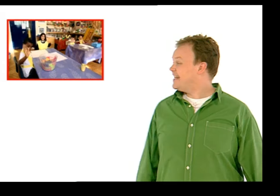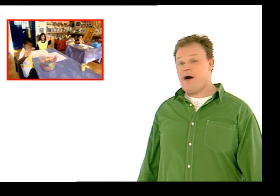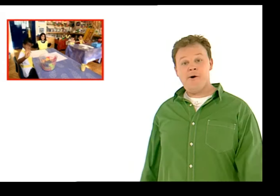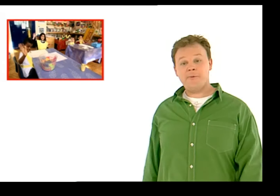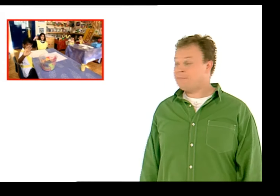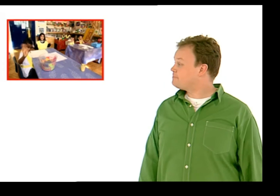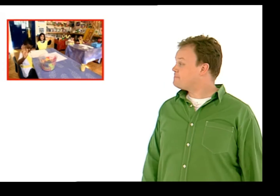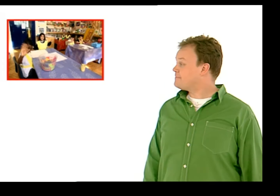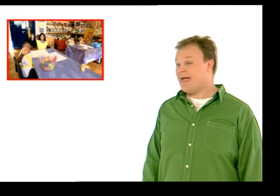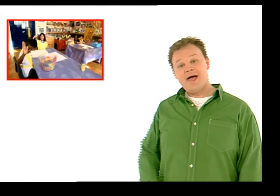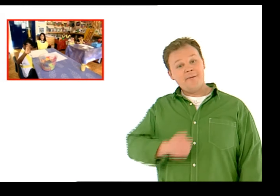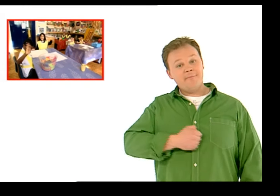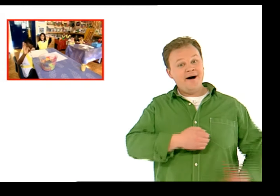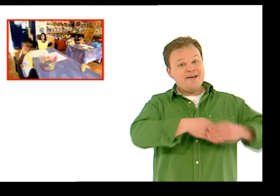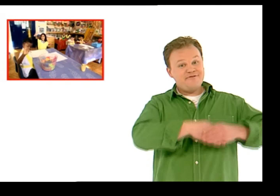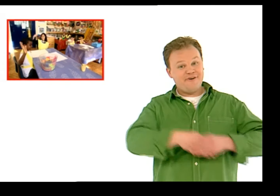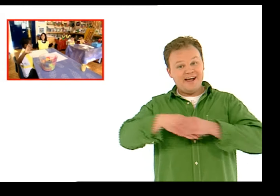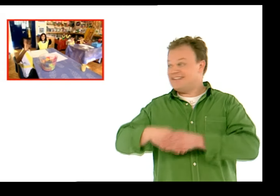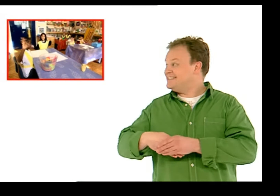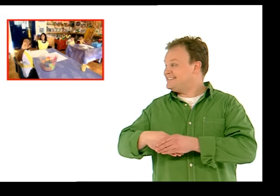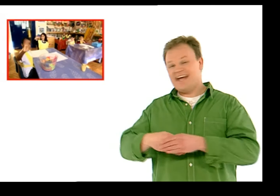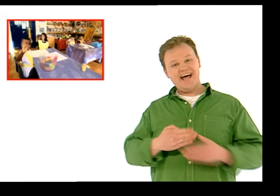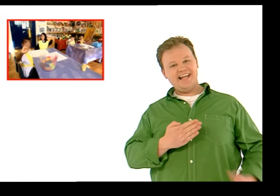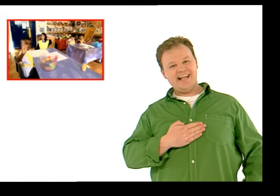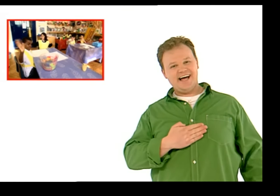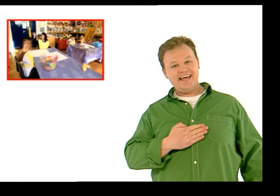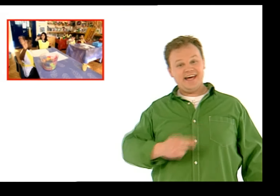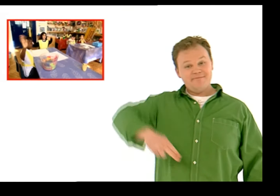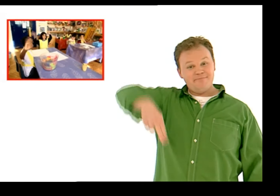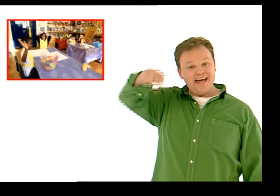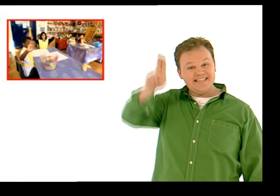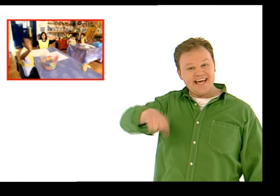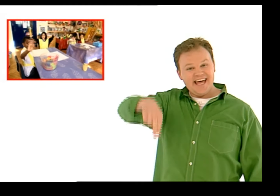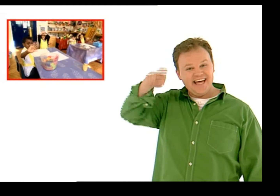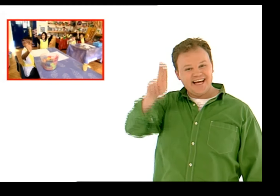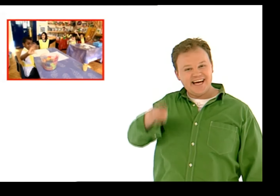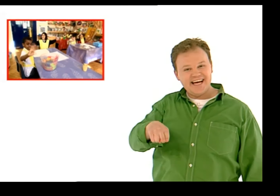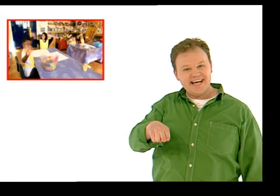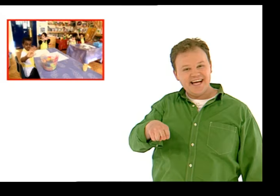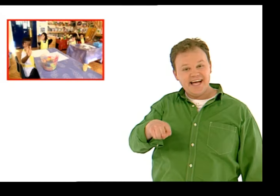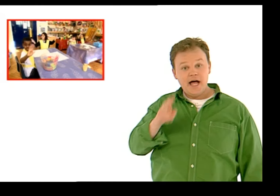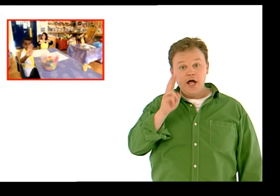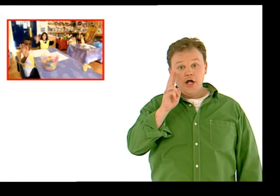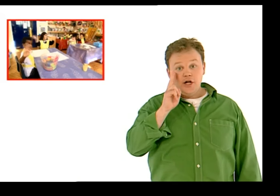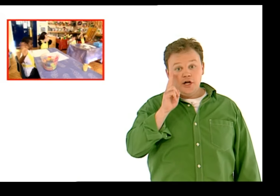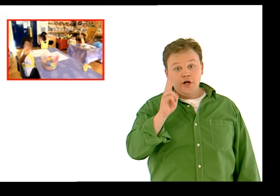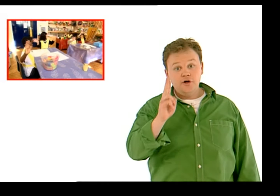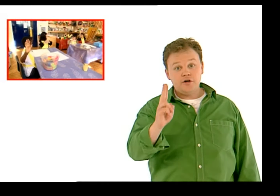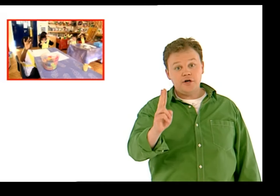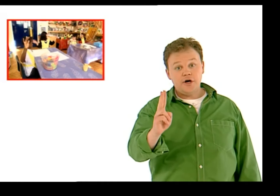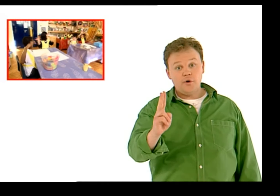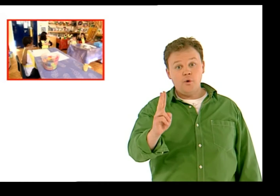Oh. My friends like painting. Look at all